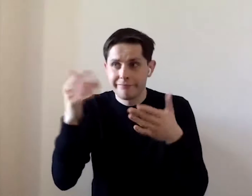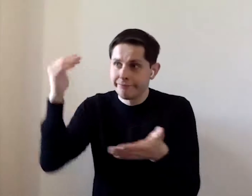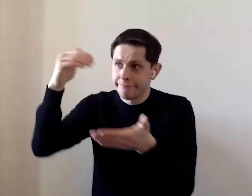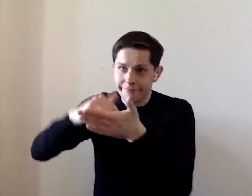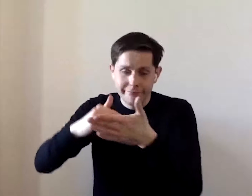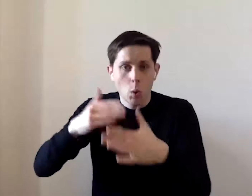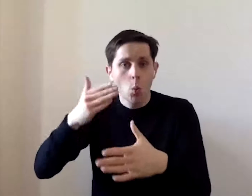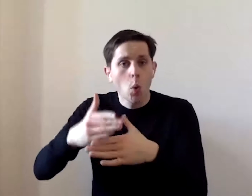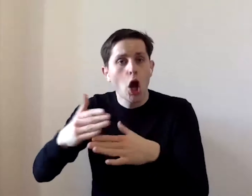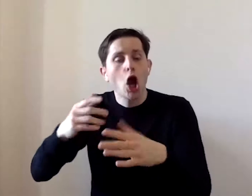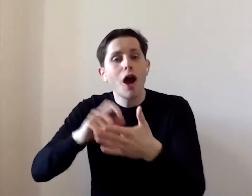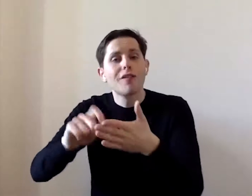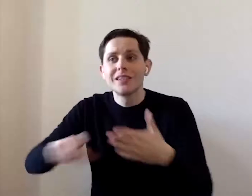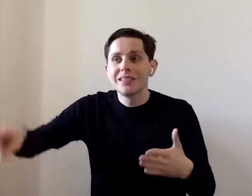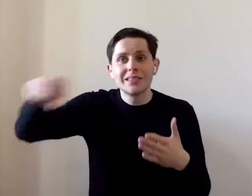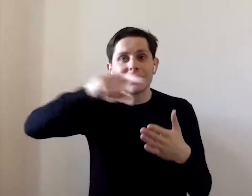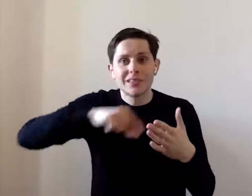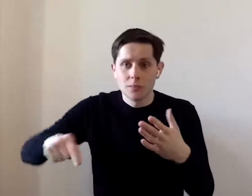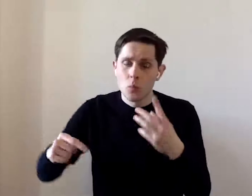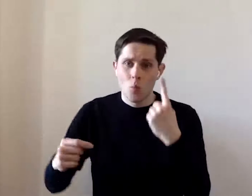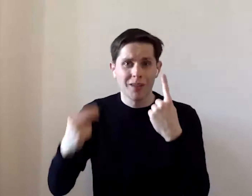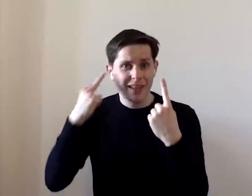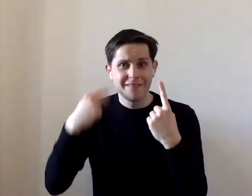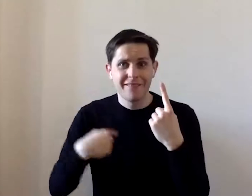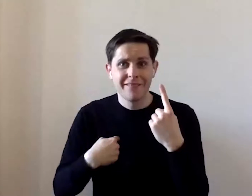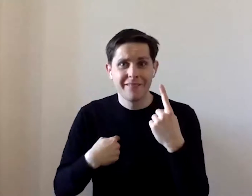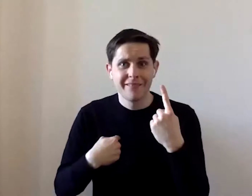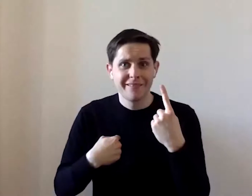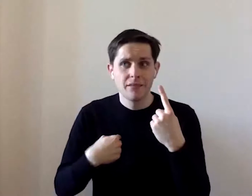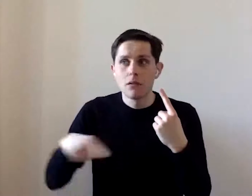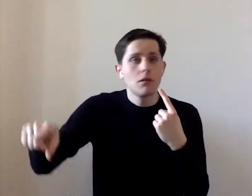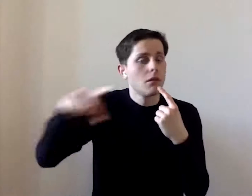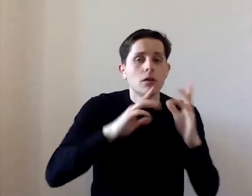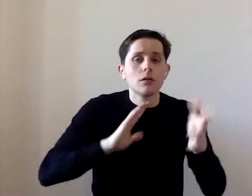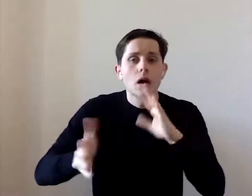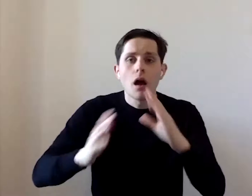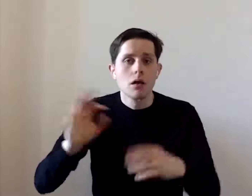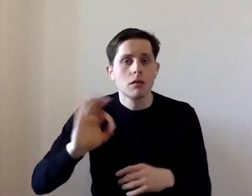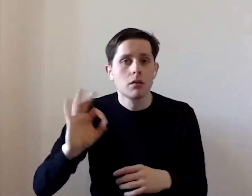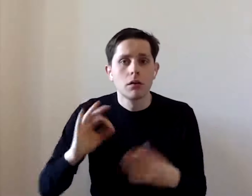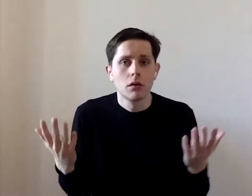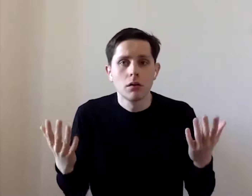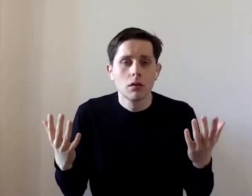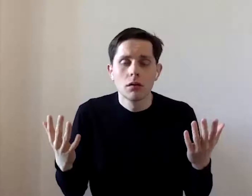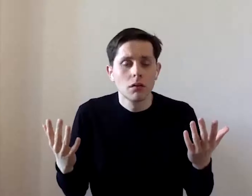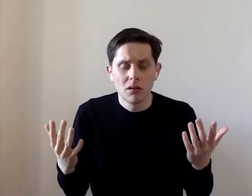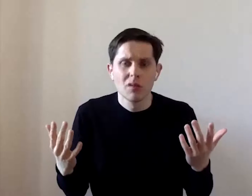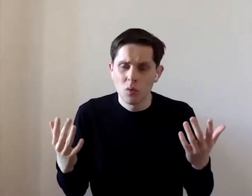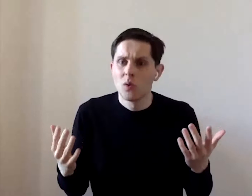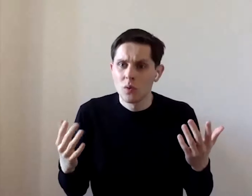you're the only deaf person in a working environment and nobody has sign language within that